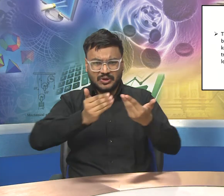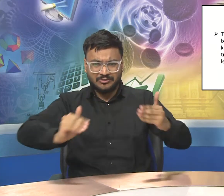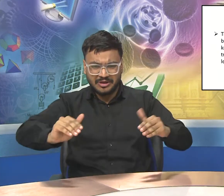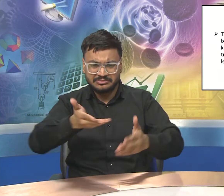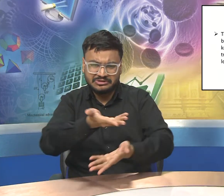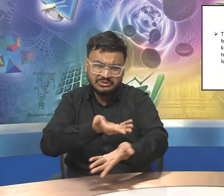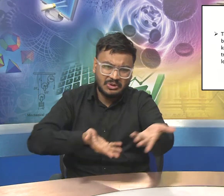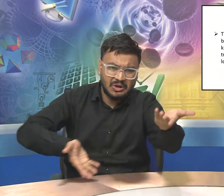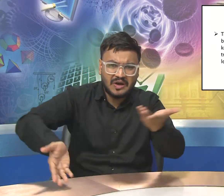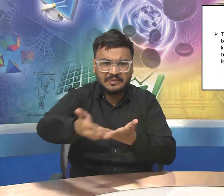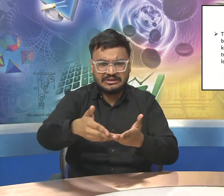them.